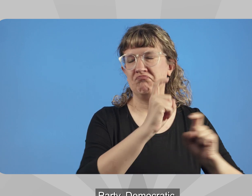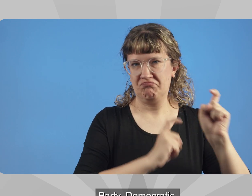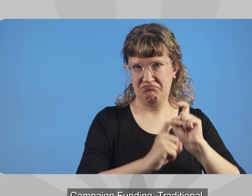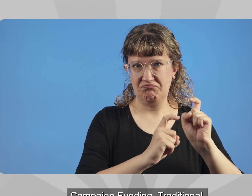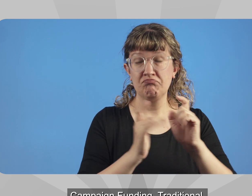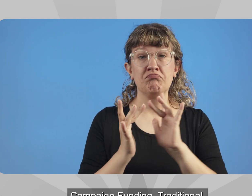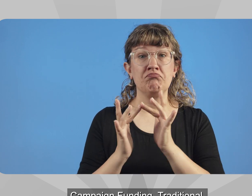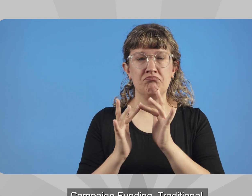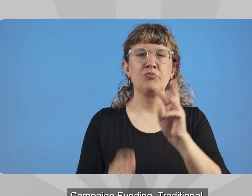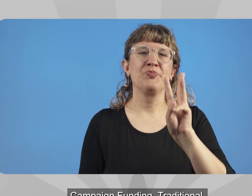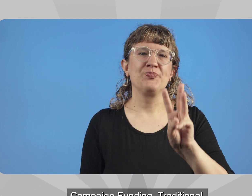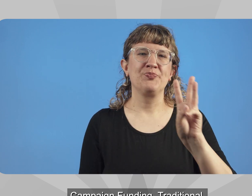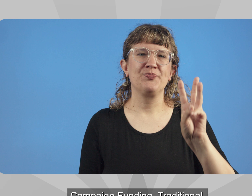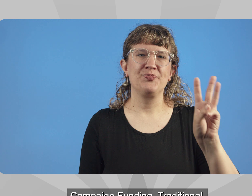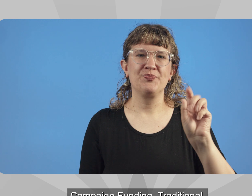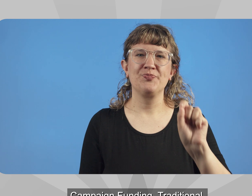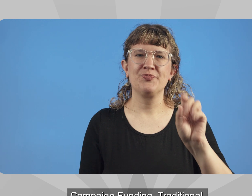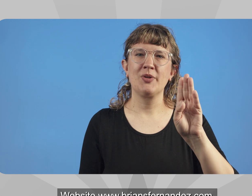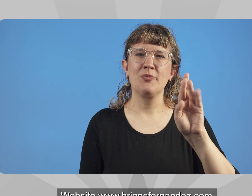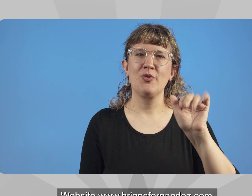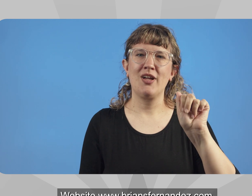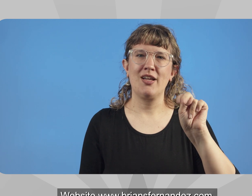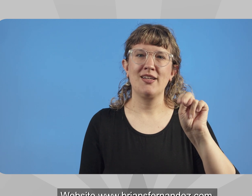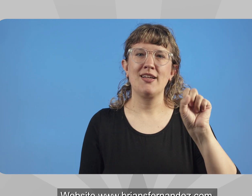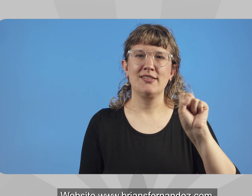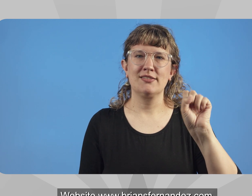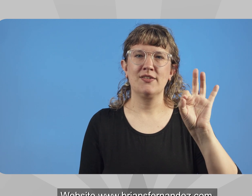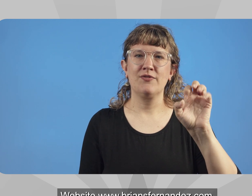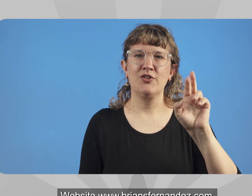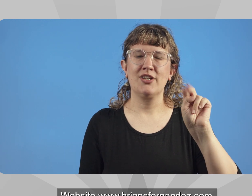Democratic. Campaign funding, traditional. Website,